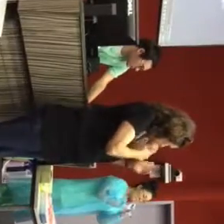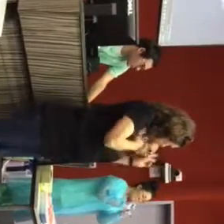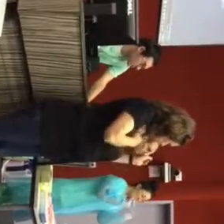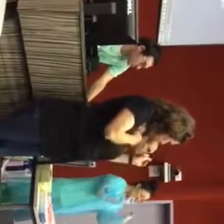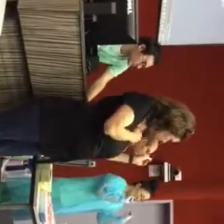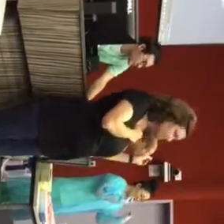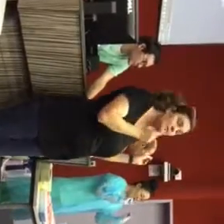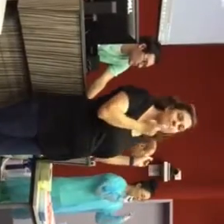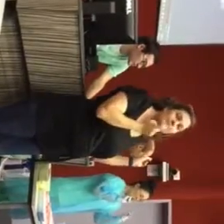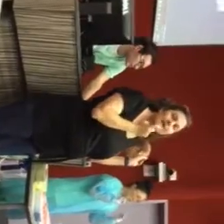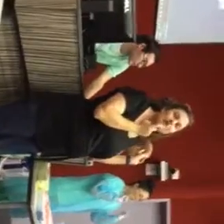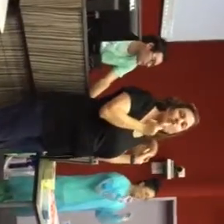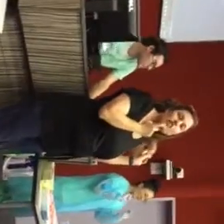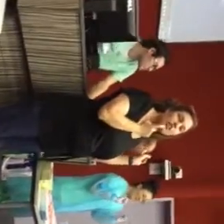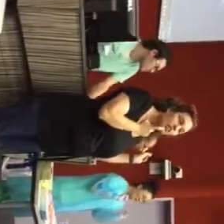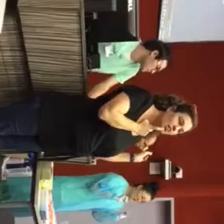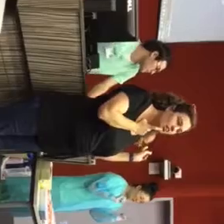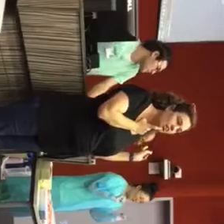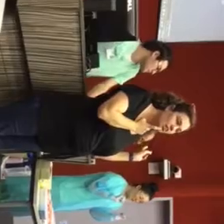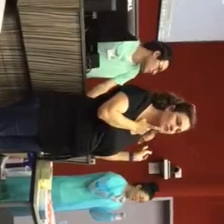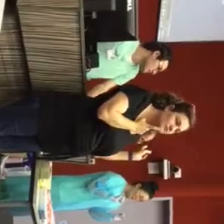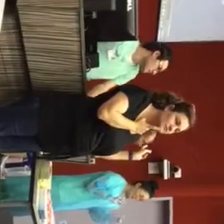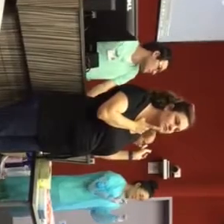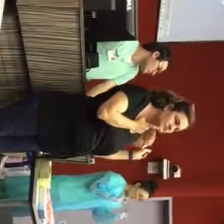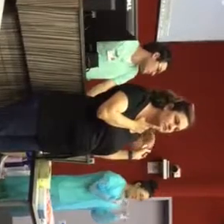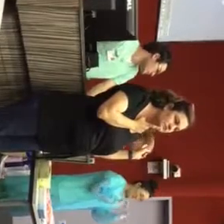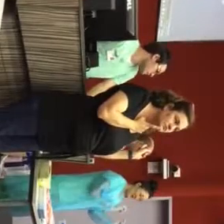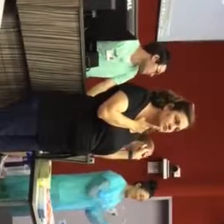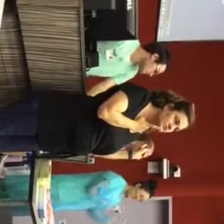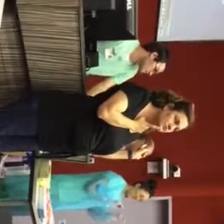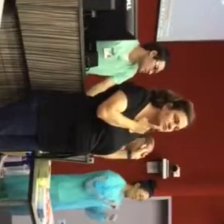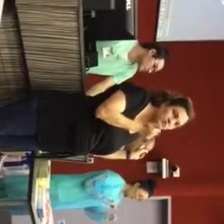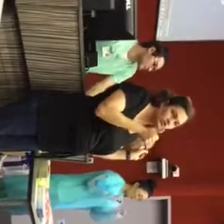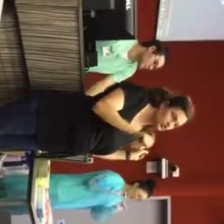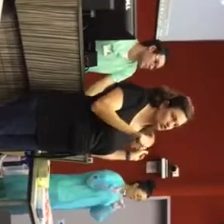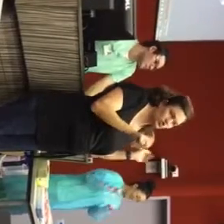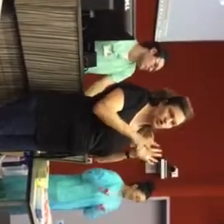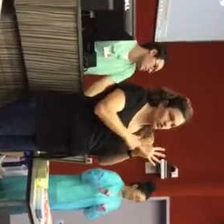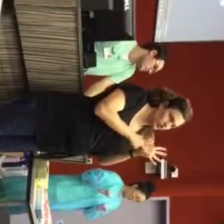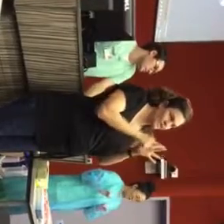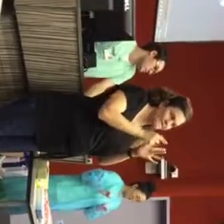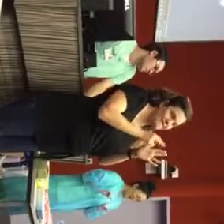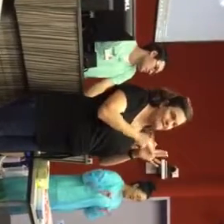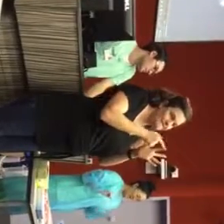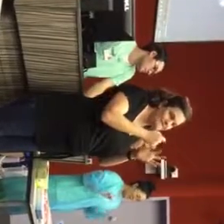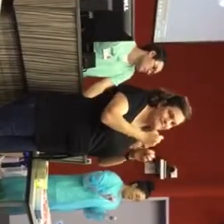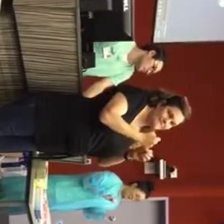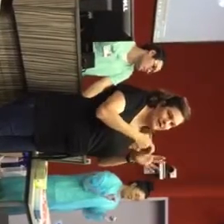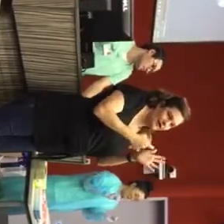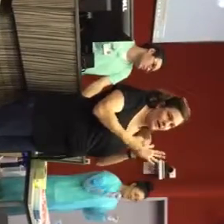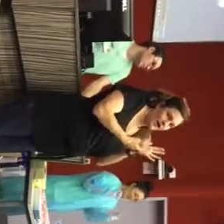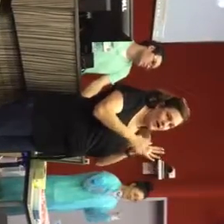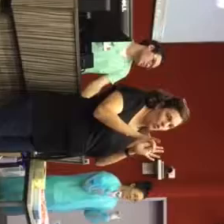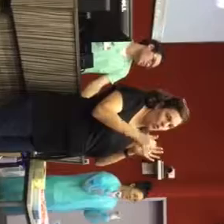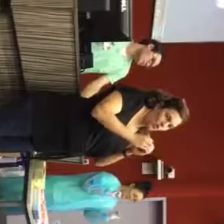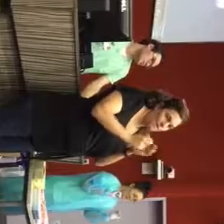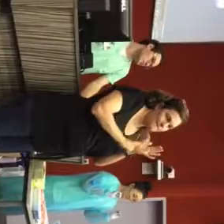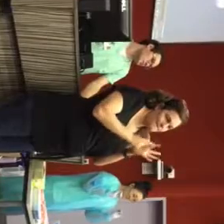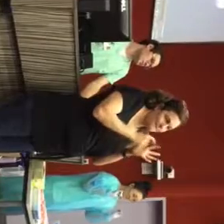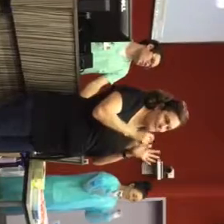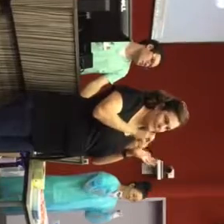the metal one, you should not use vinegar or bleach, okay? Because this is gonna